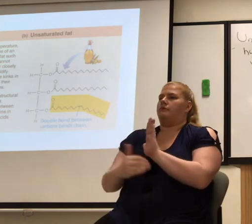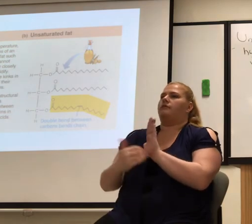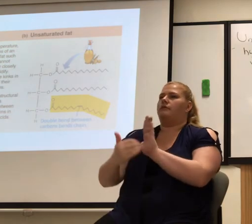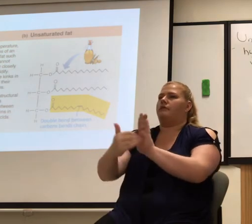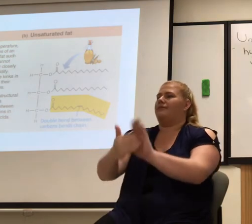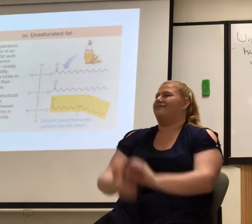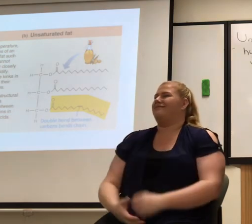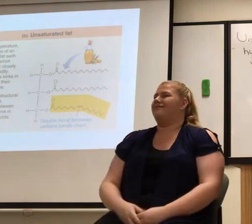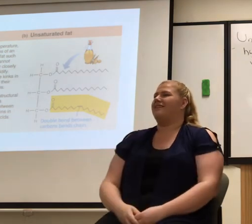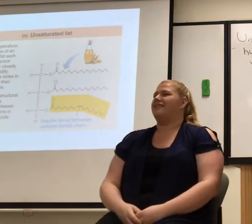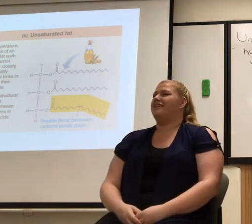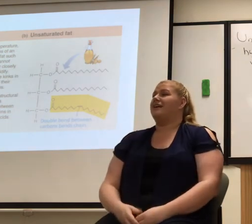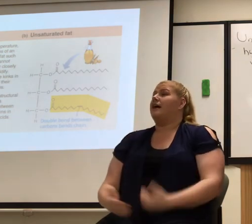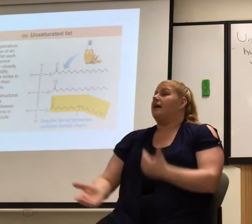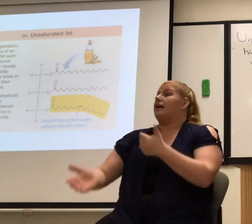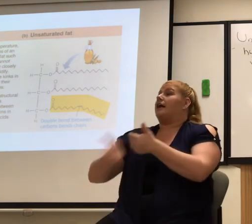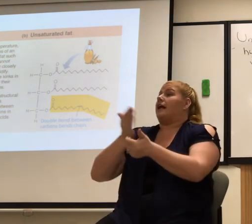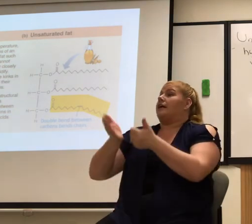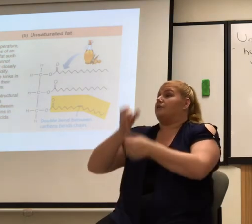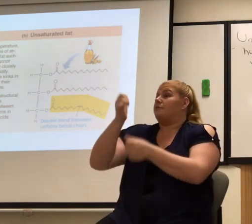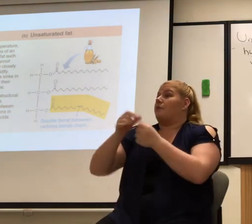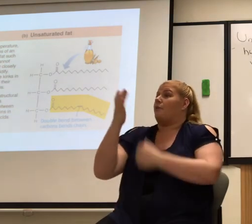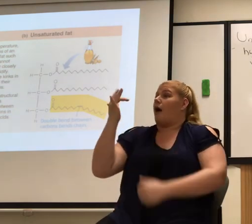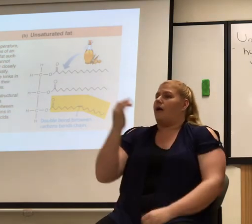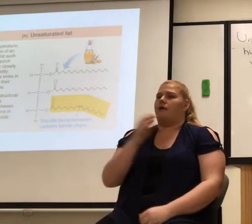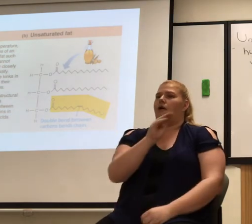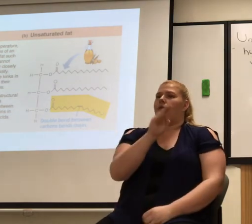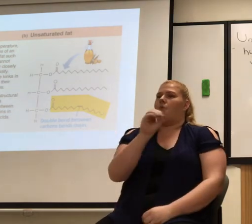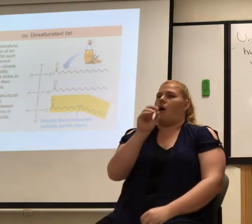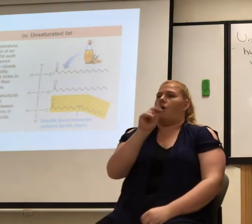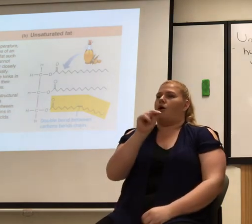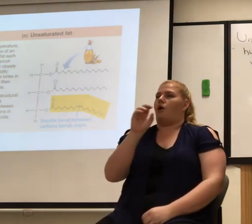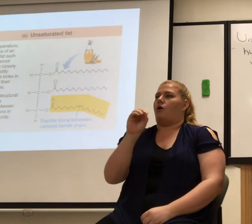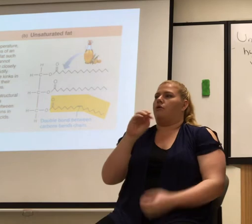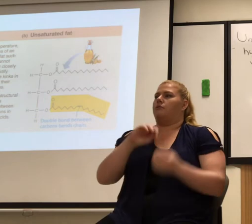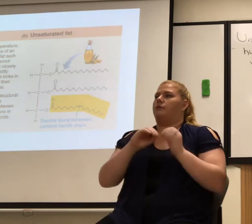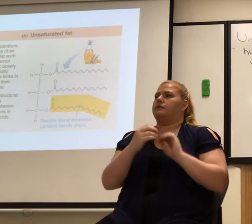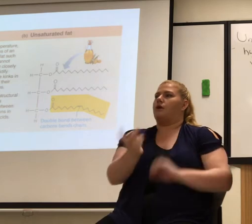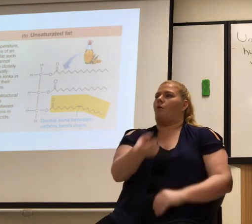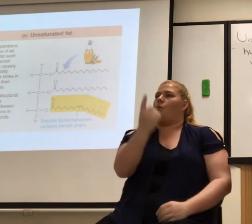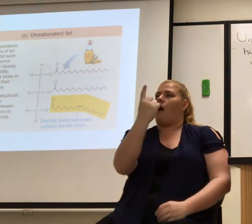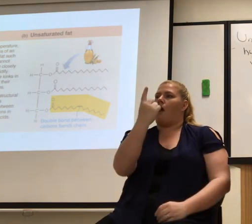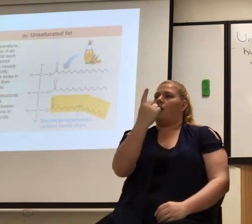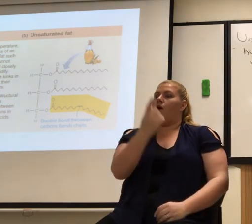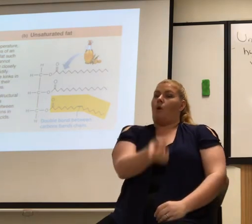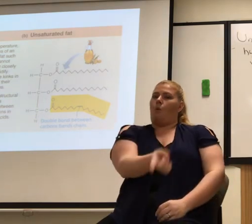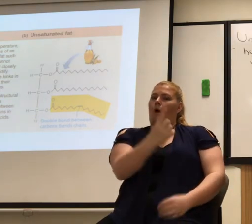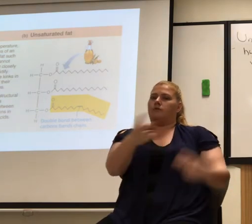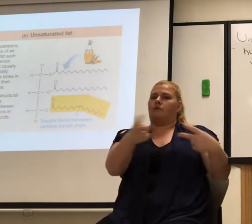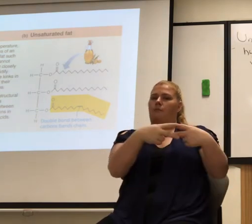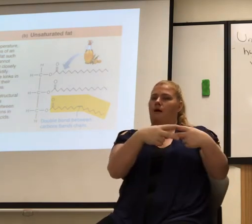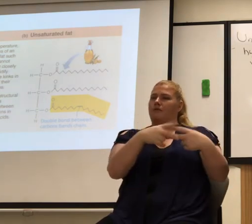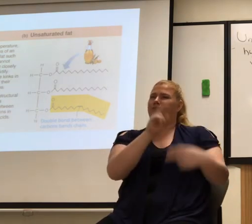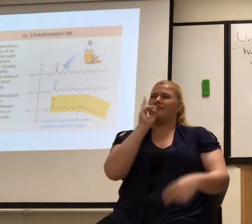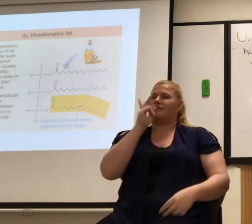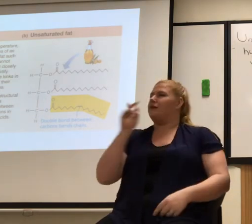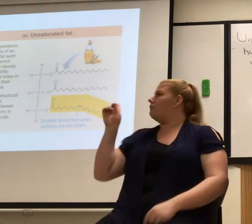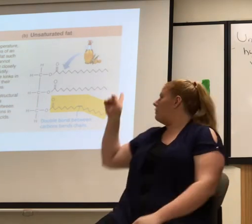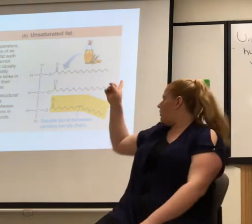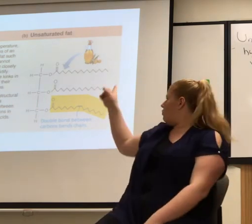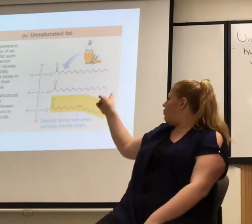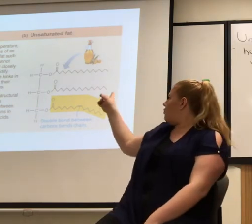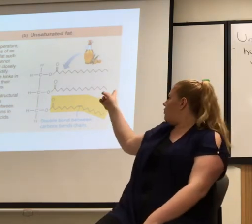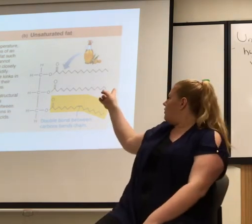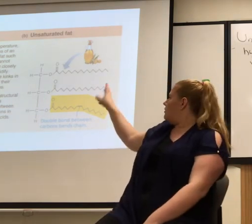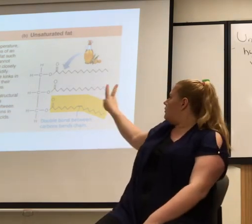And that's not hard to remember because mono means one double bond. And they have a picture of it on the slide there. What the double bond does, it